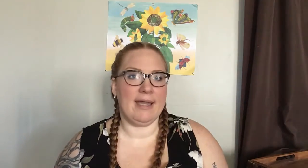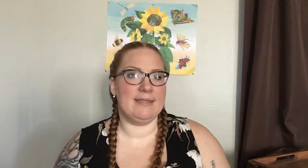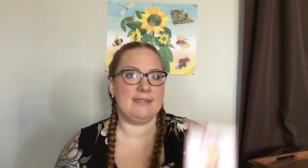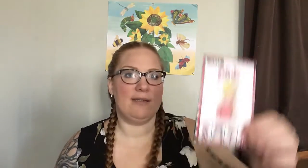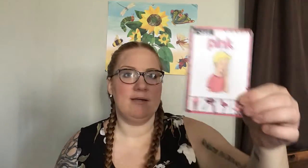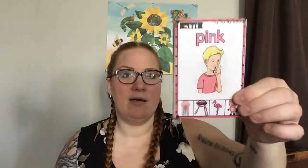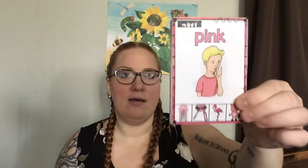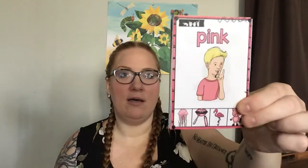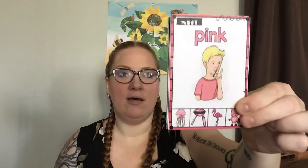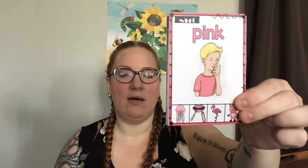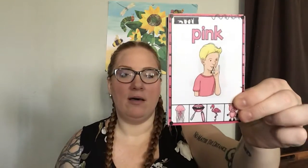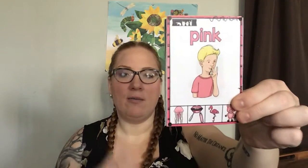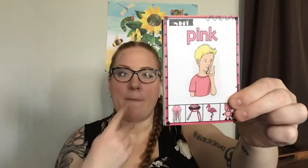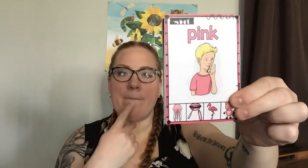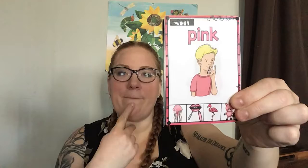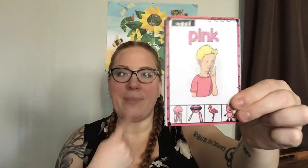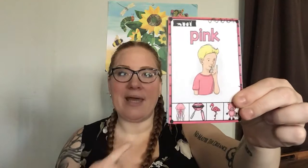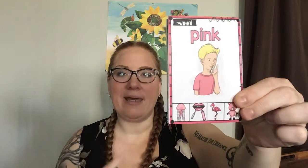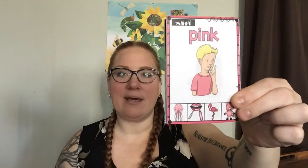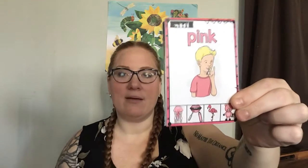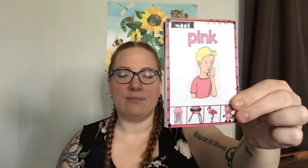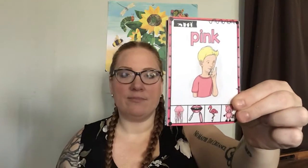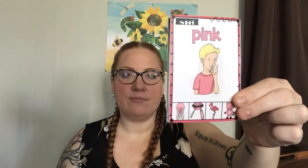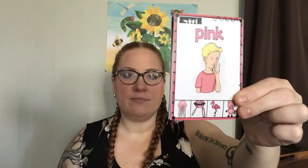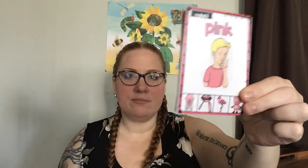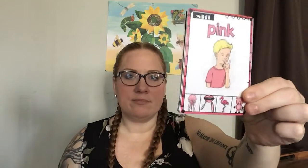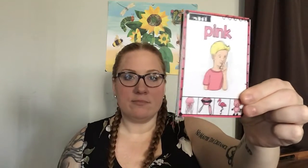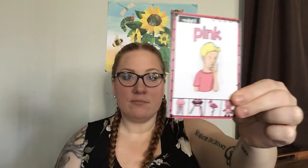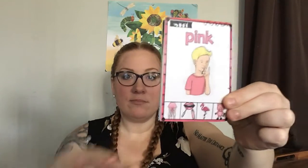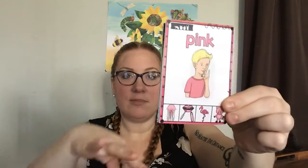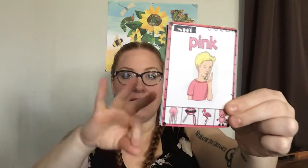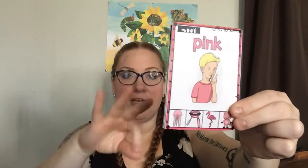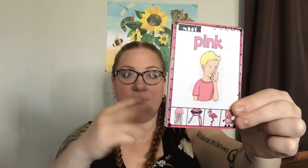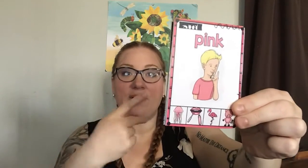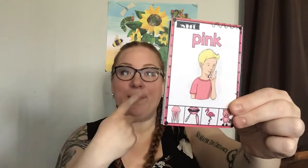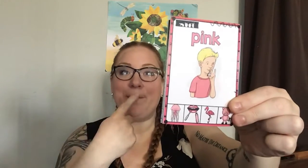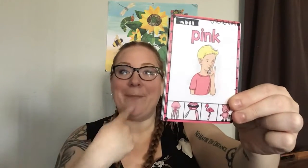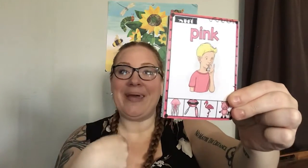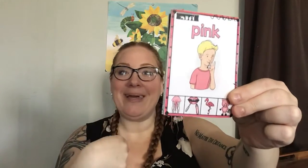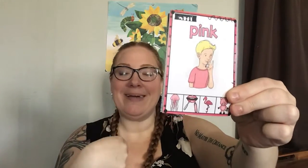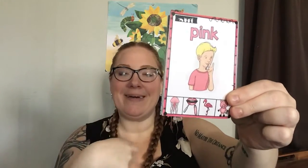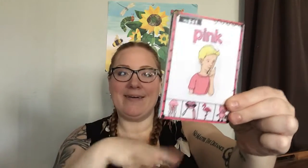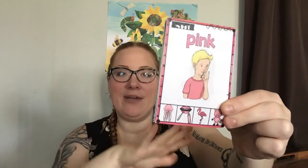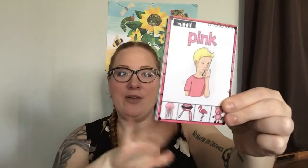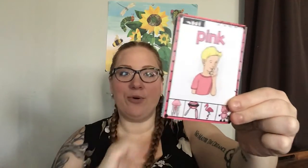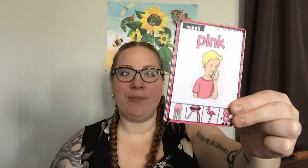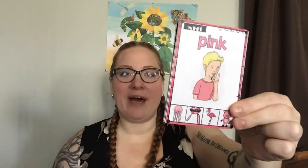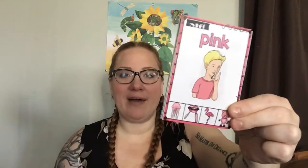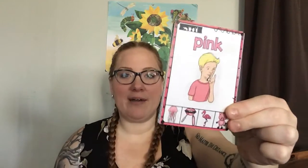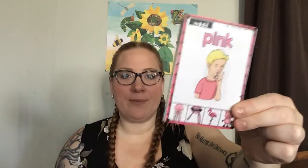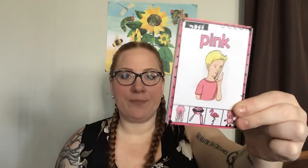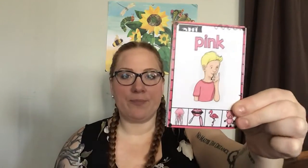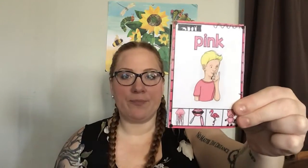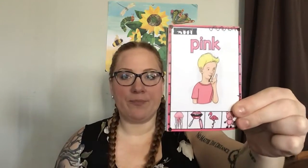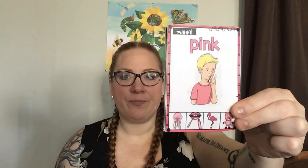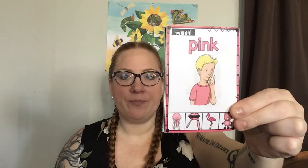Next, pink. Can you find pink in your pack?